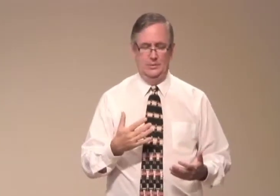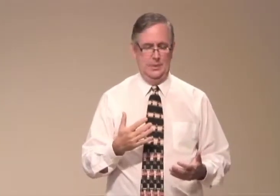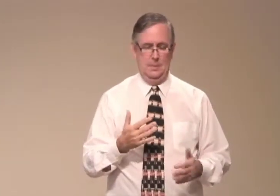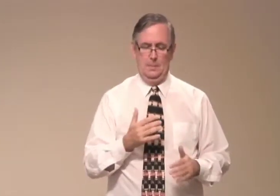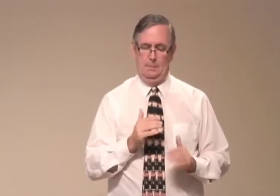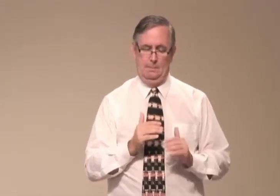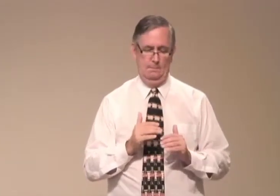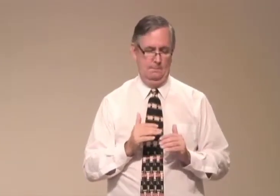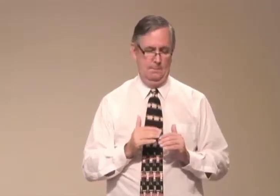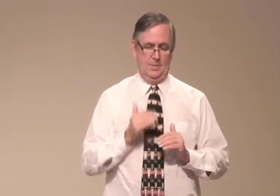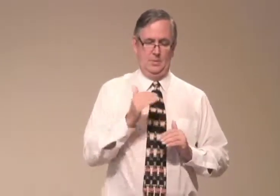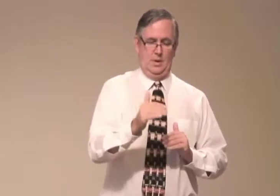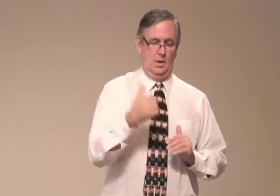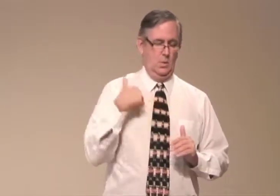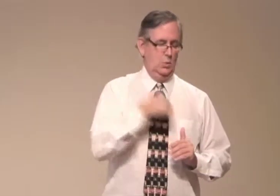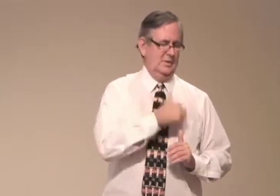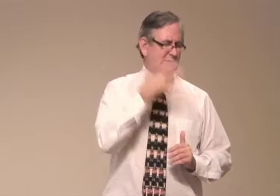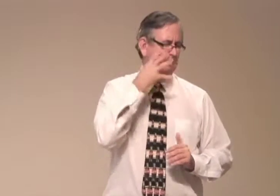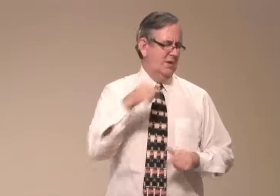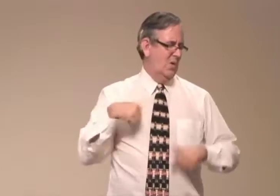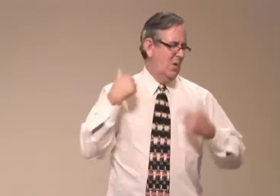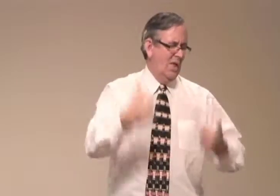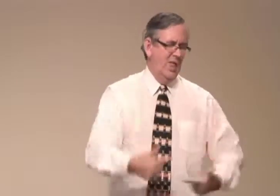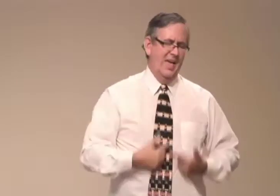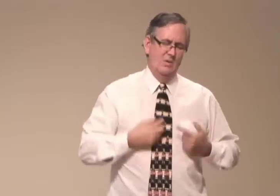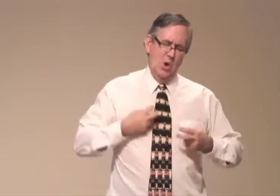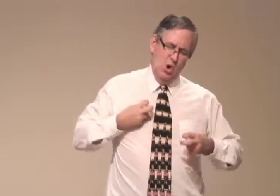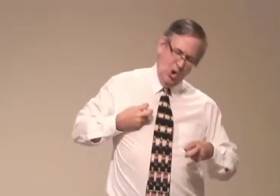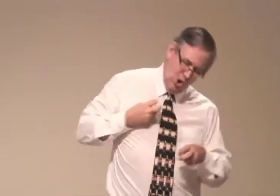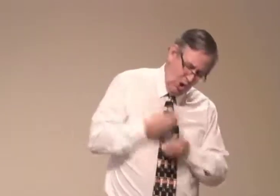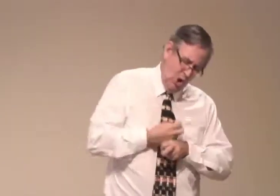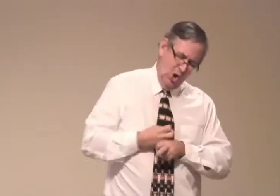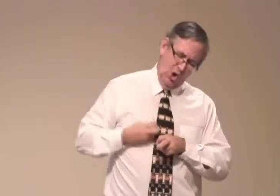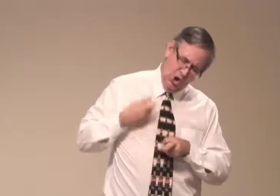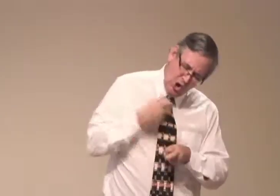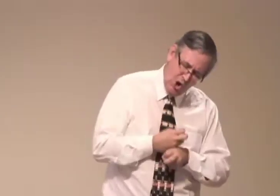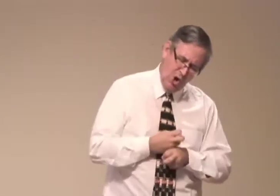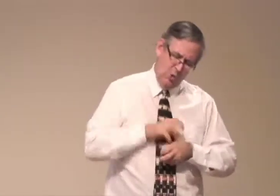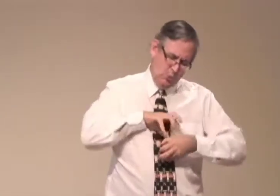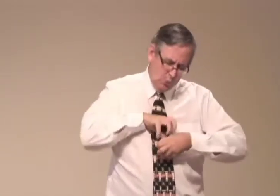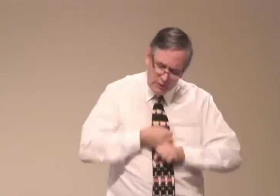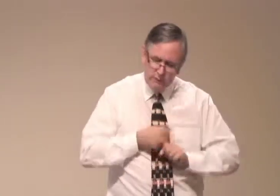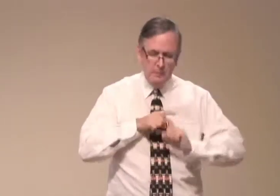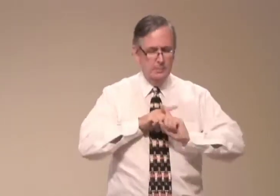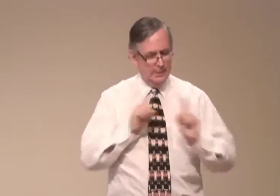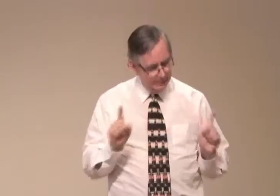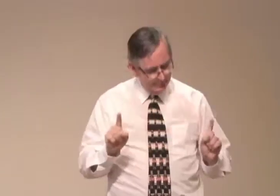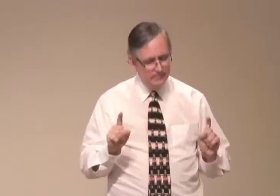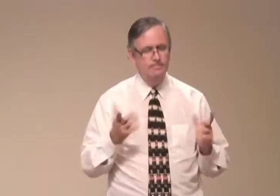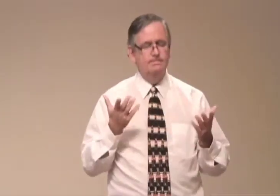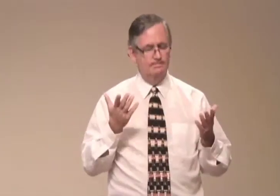don't know why this had to happen. It's beyond anything we've ever experienced. It is extraordinarily